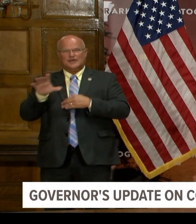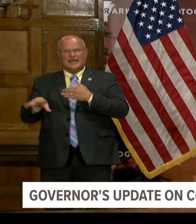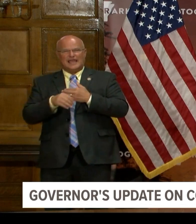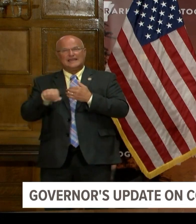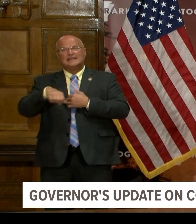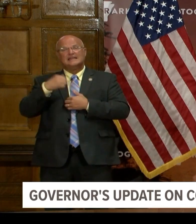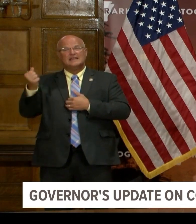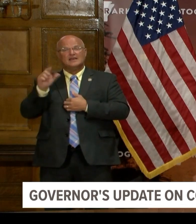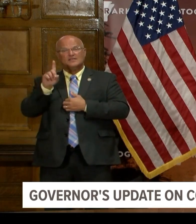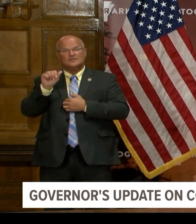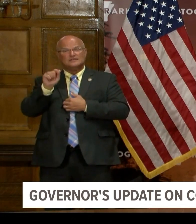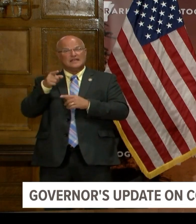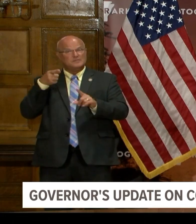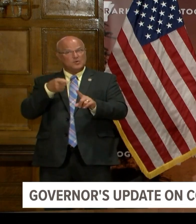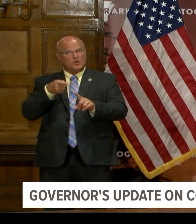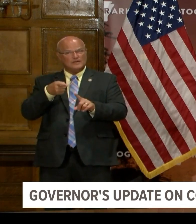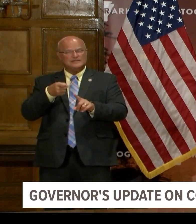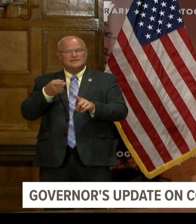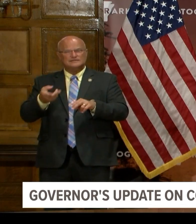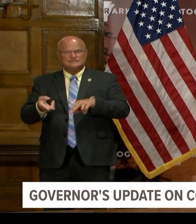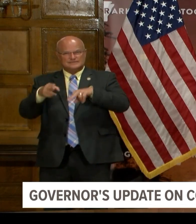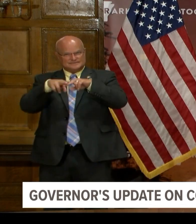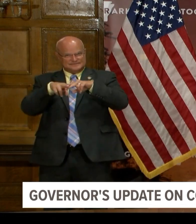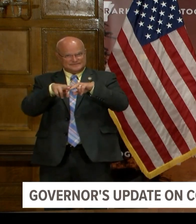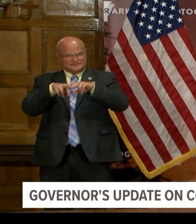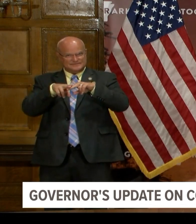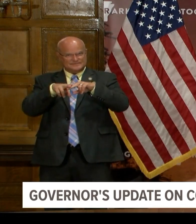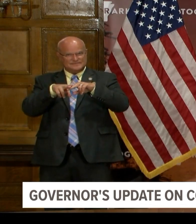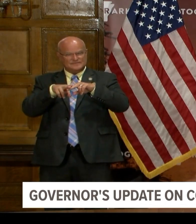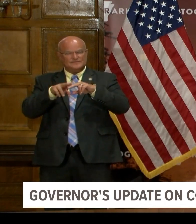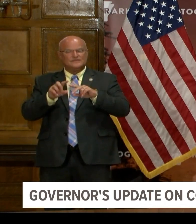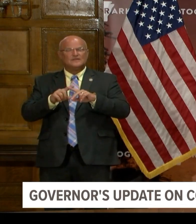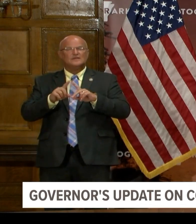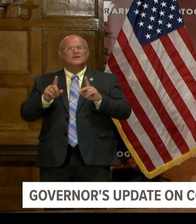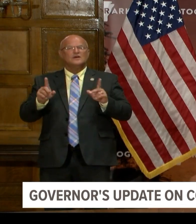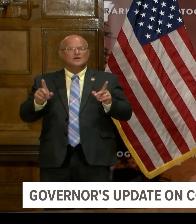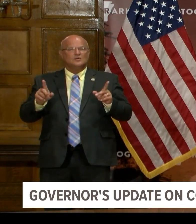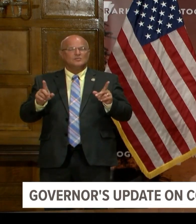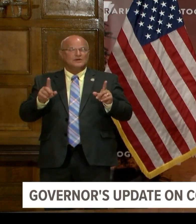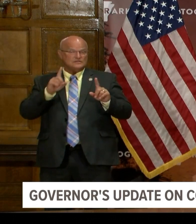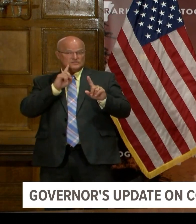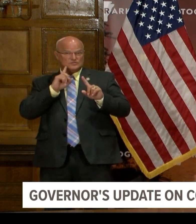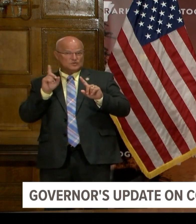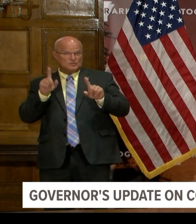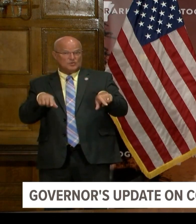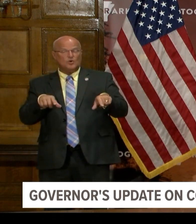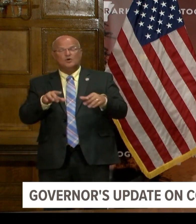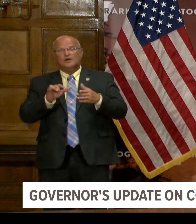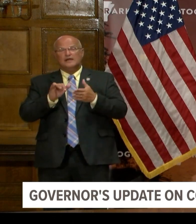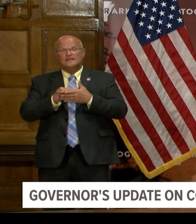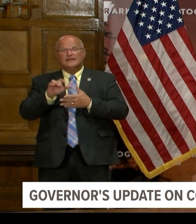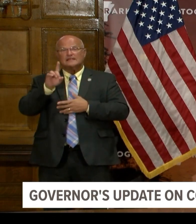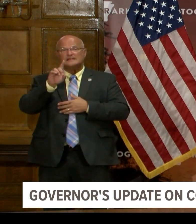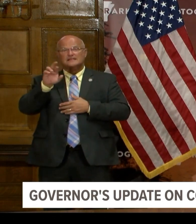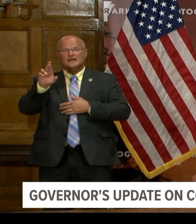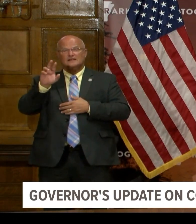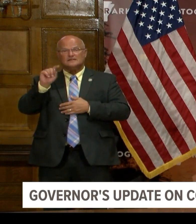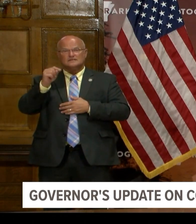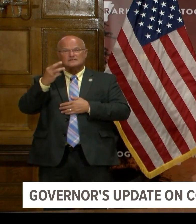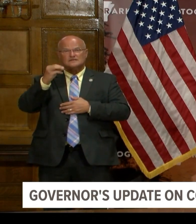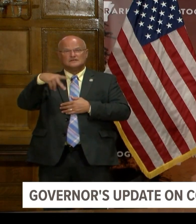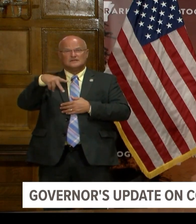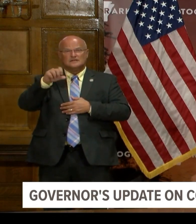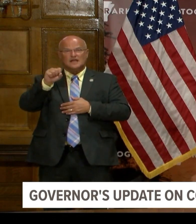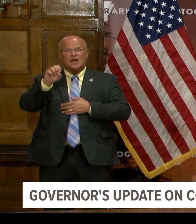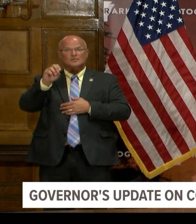point, and so this adds on to that. But just to report that Dr. Thompson has informed me that